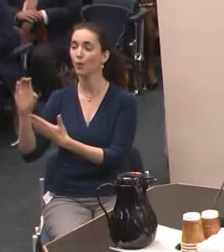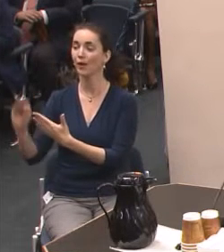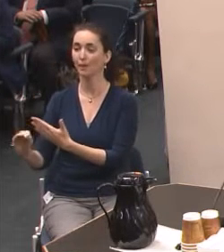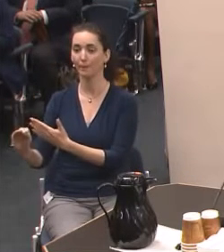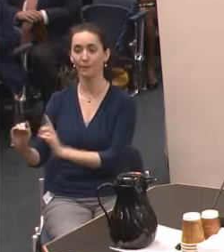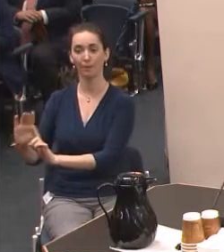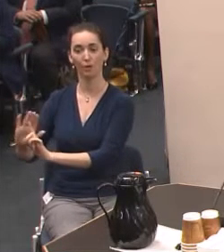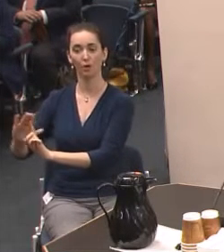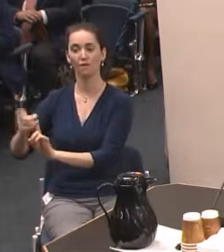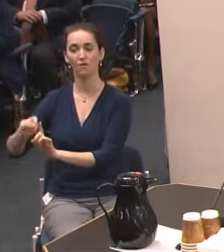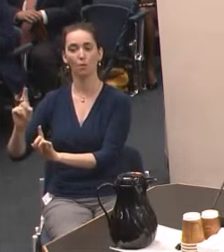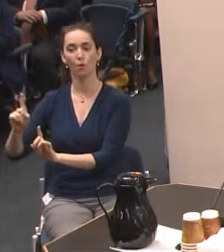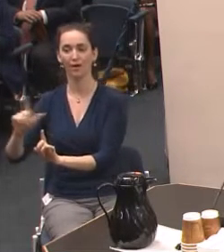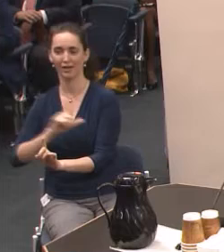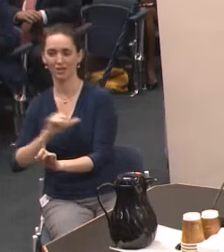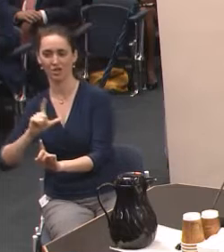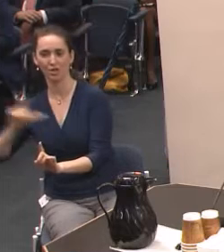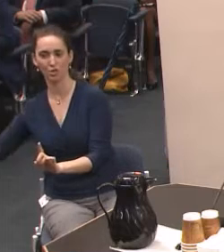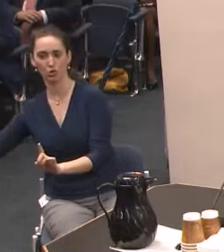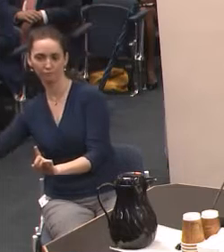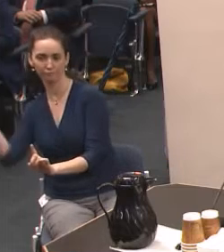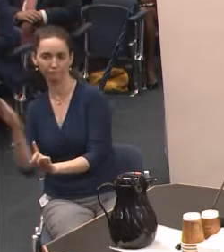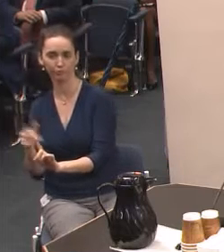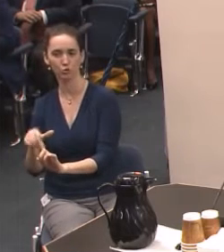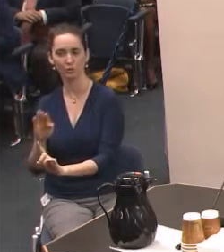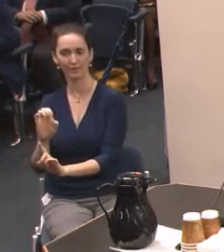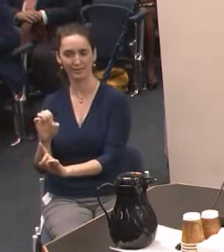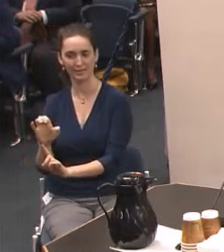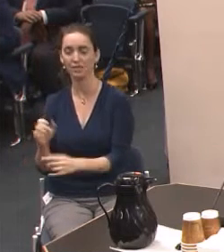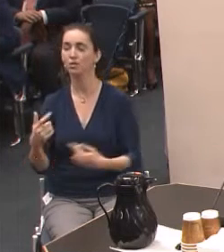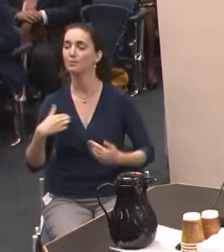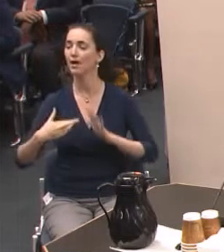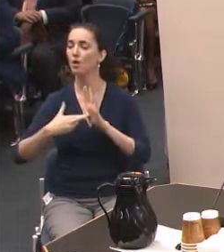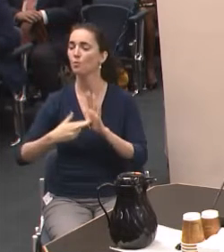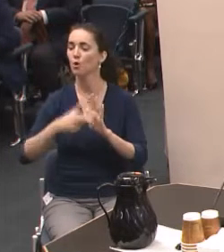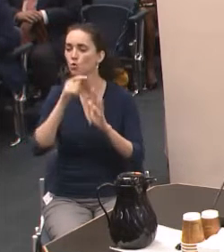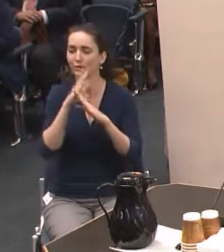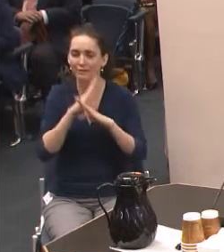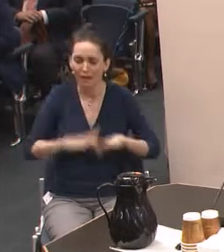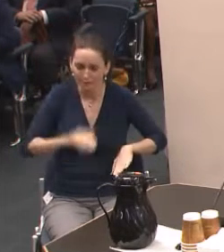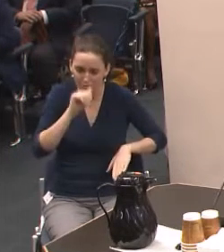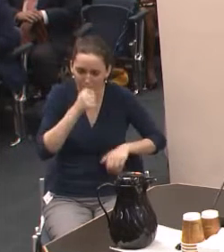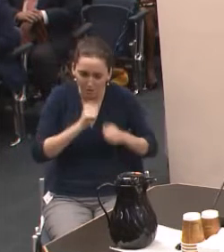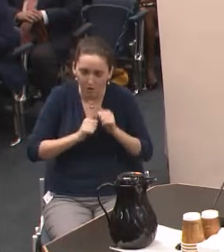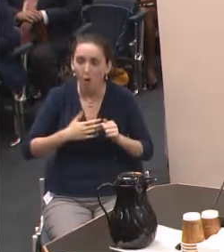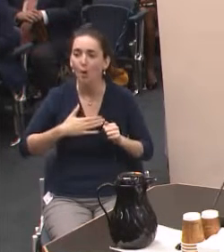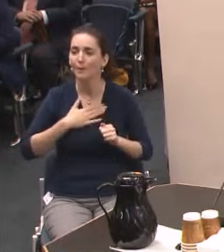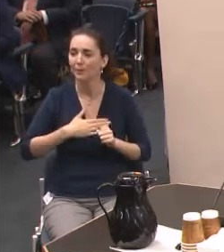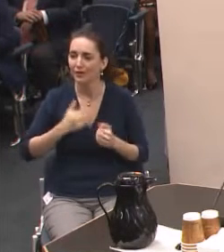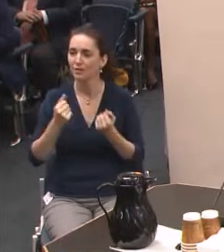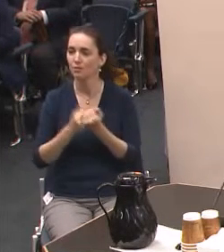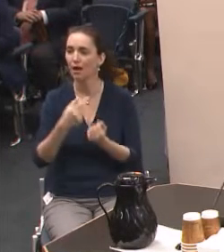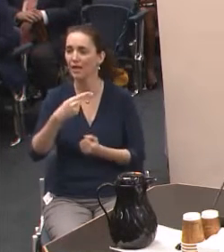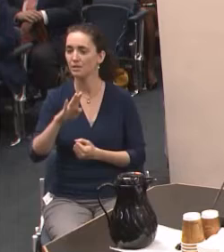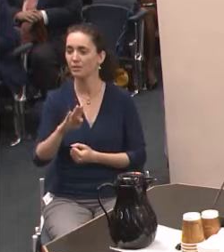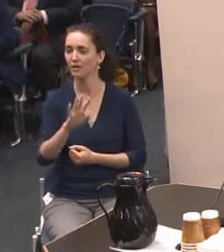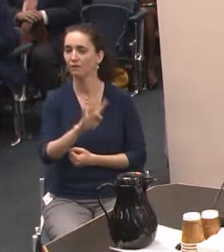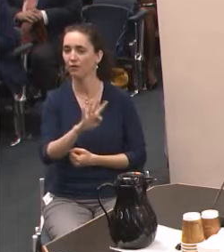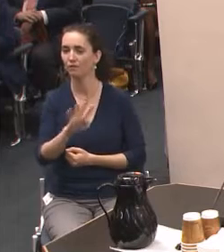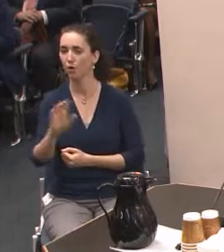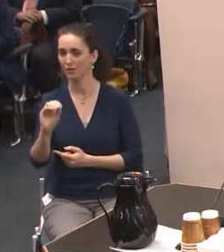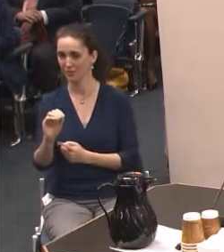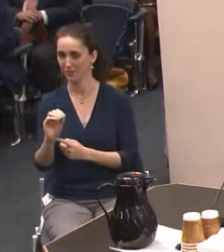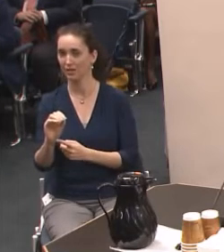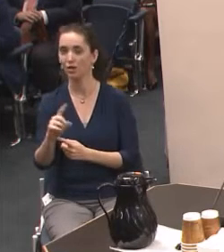the legislature. So on behalf of those who suffer in silence, please pass HB 440 to at least